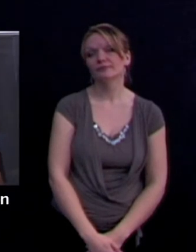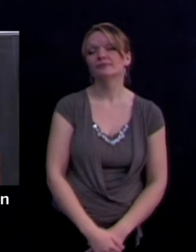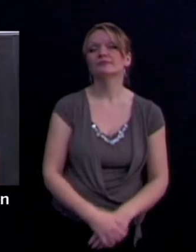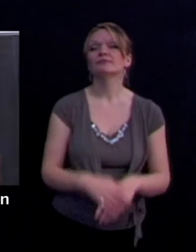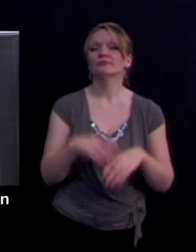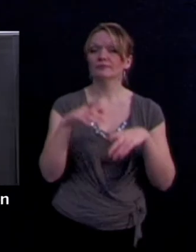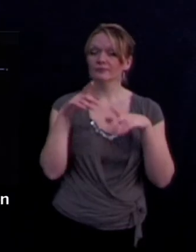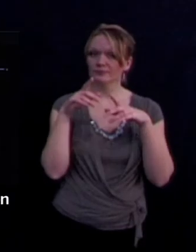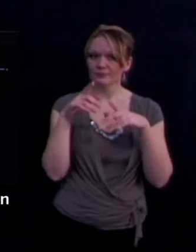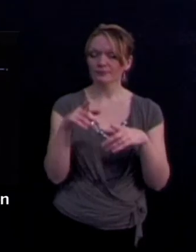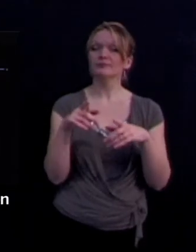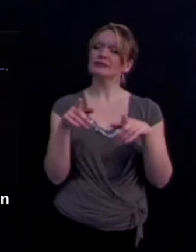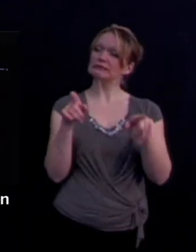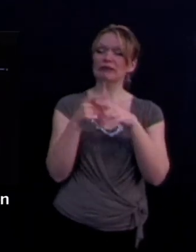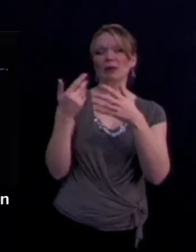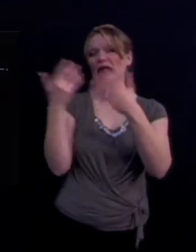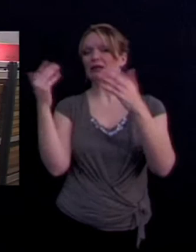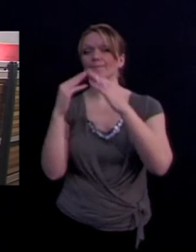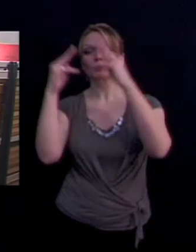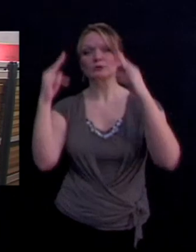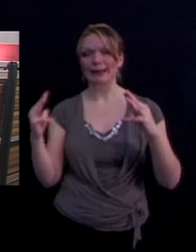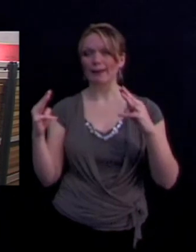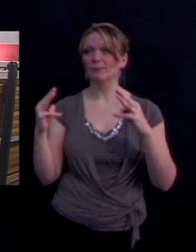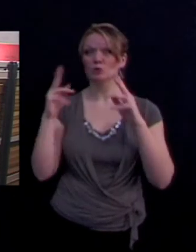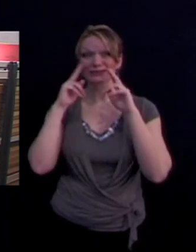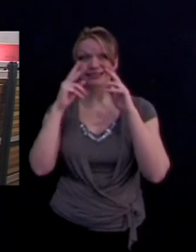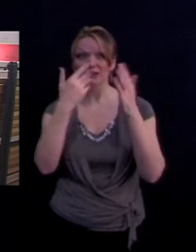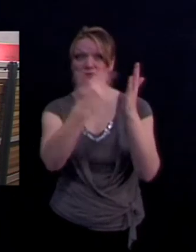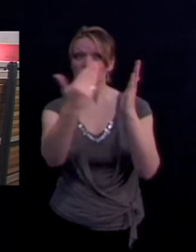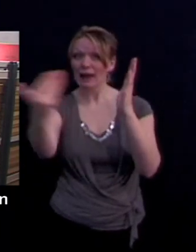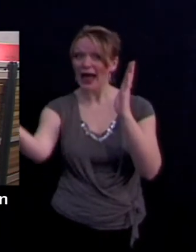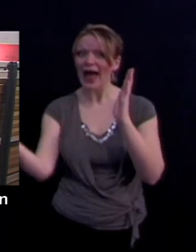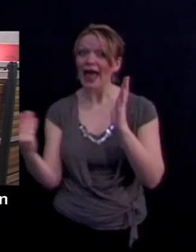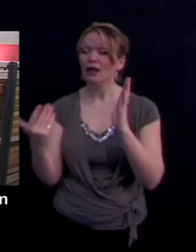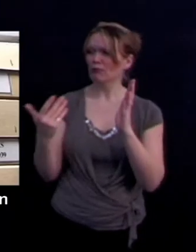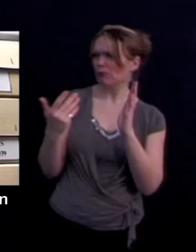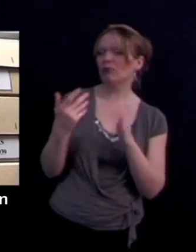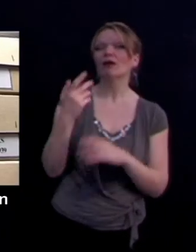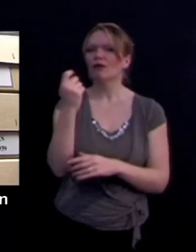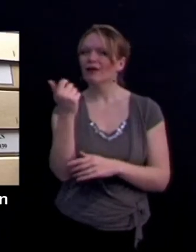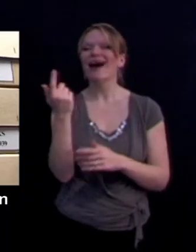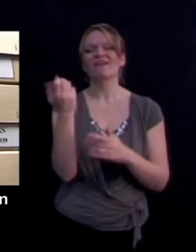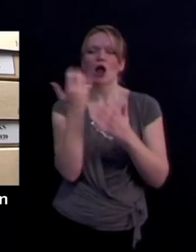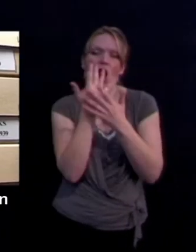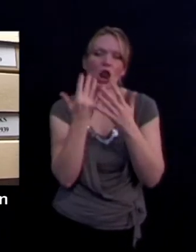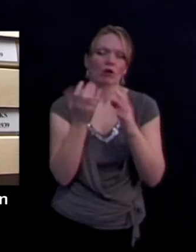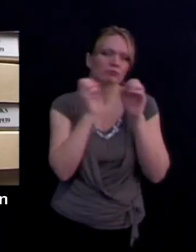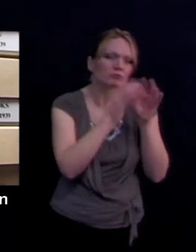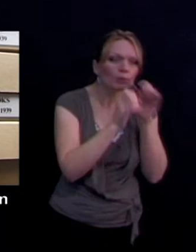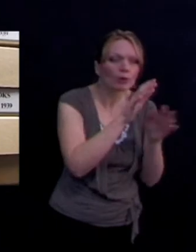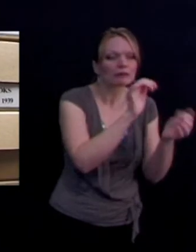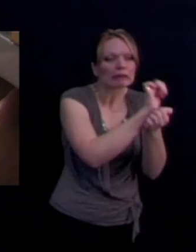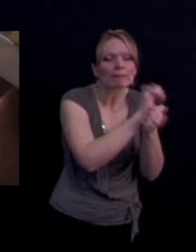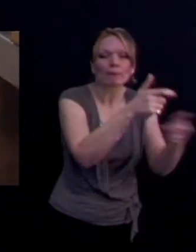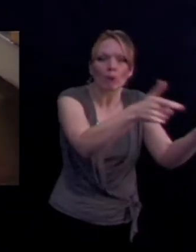As with all museums, the objects on display represent just a fraction of the overall collections, and a vast amount of work goes on behind the scenes to